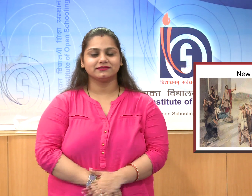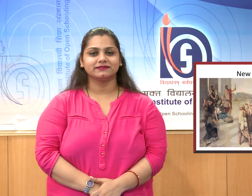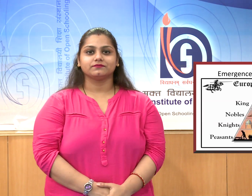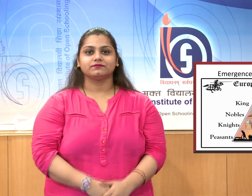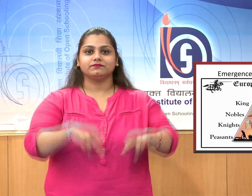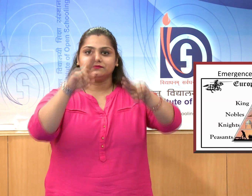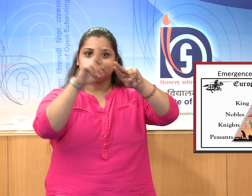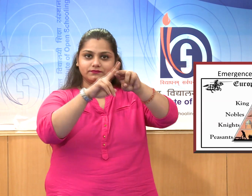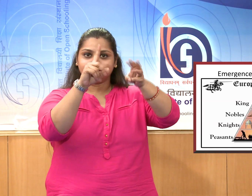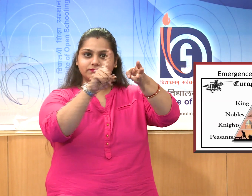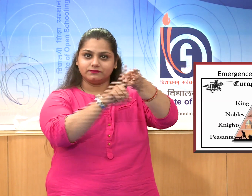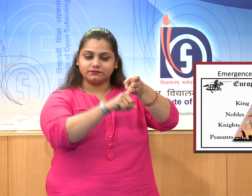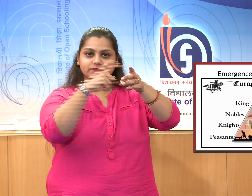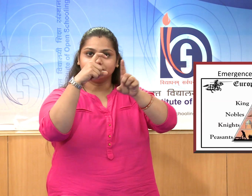was feudalism.